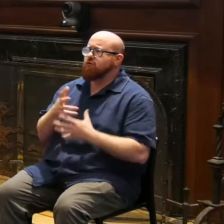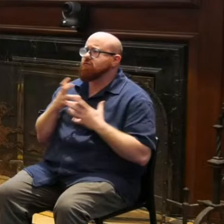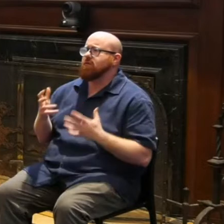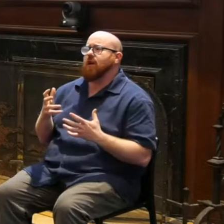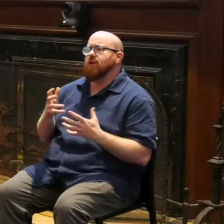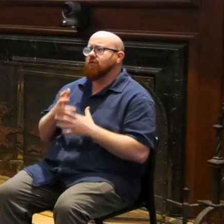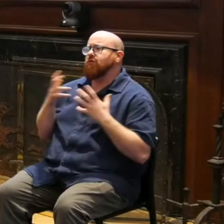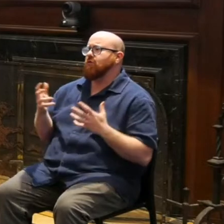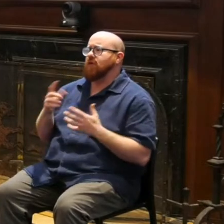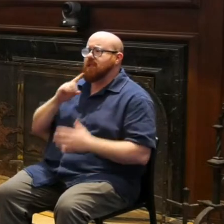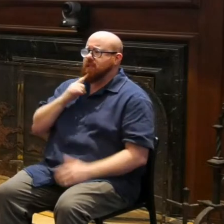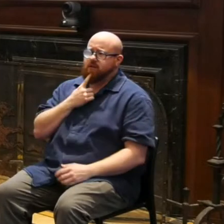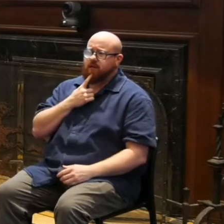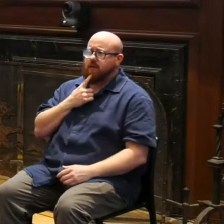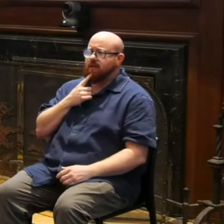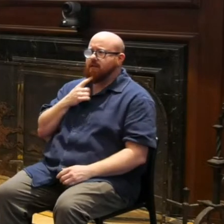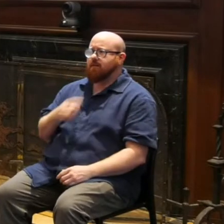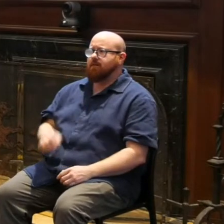Sincerely, Stephanie.